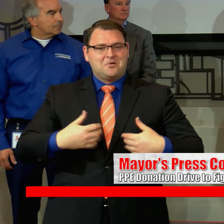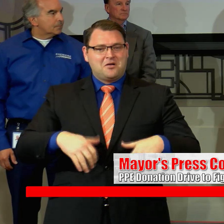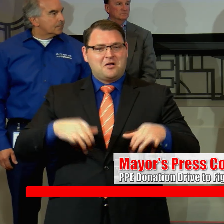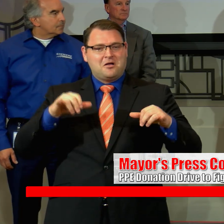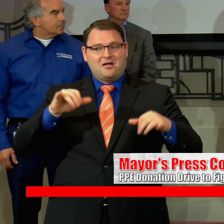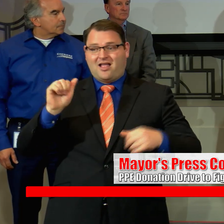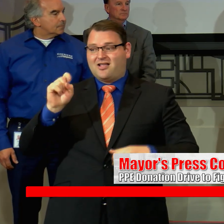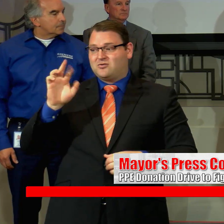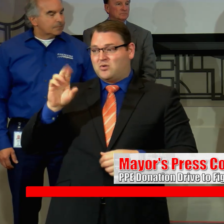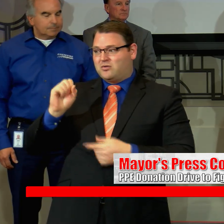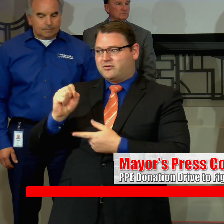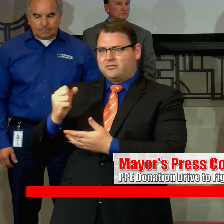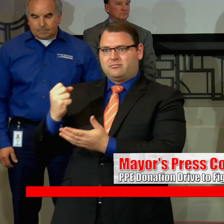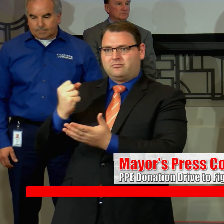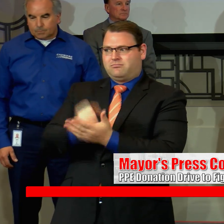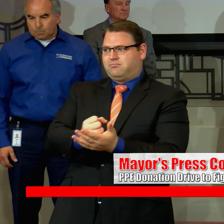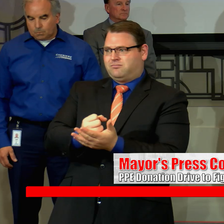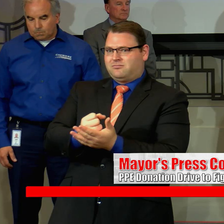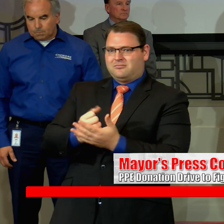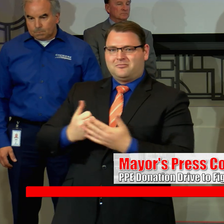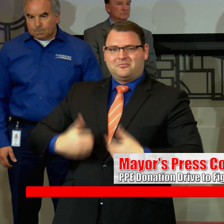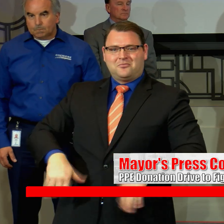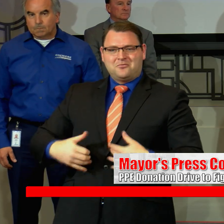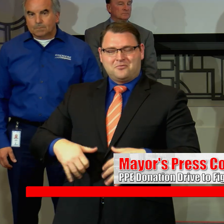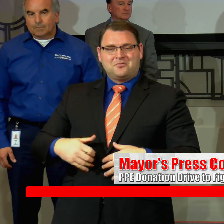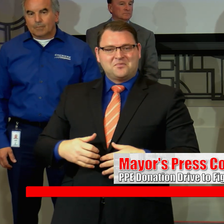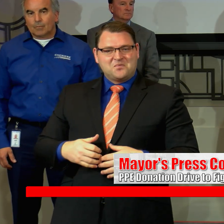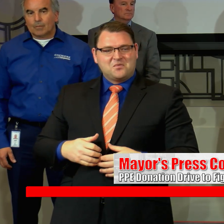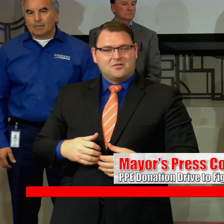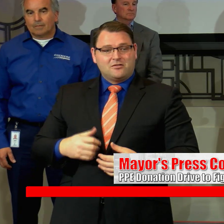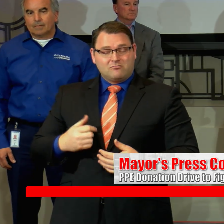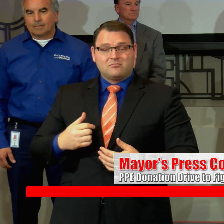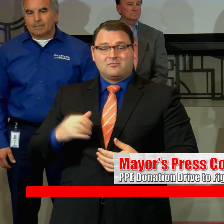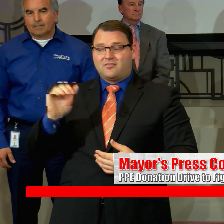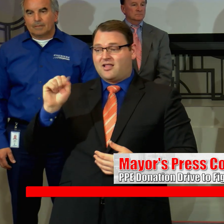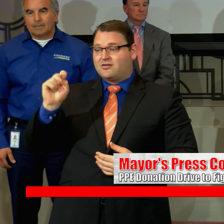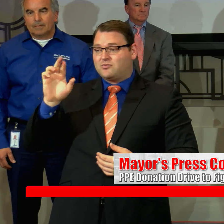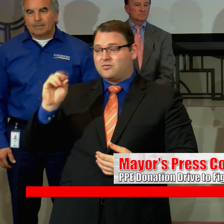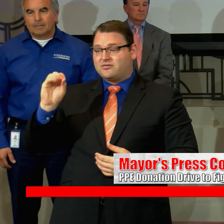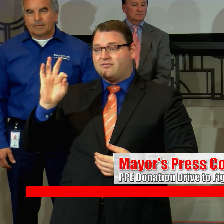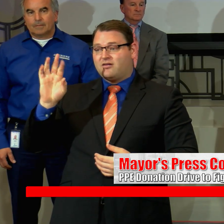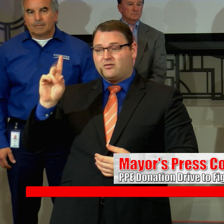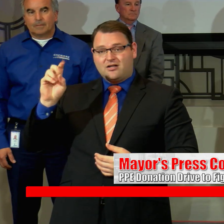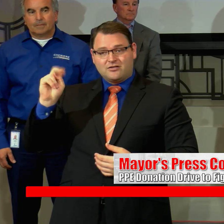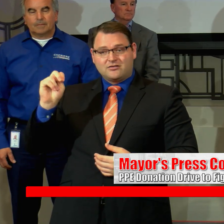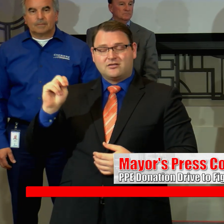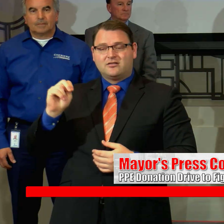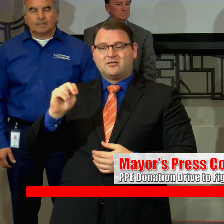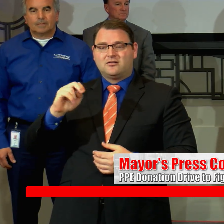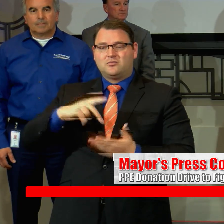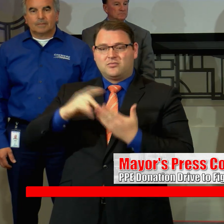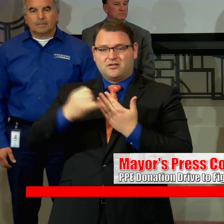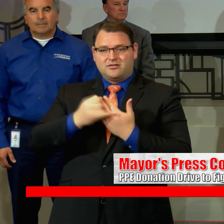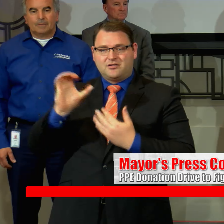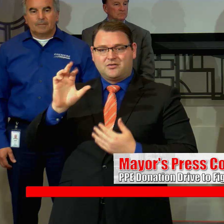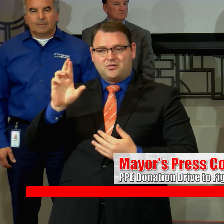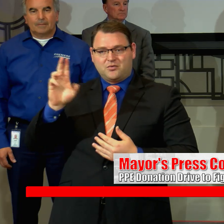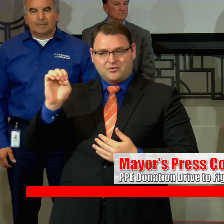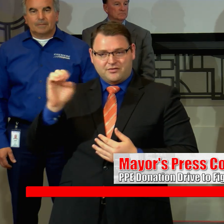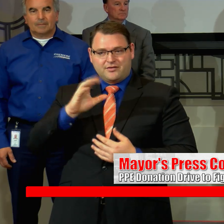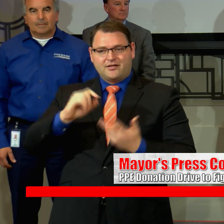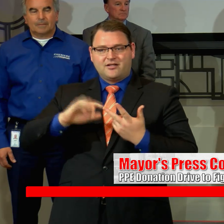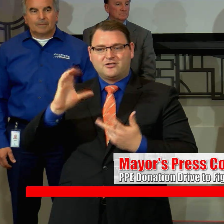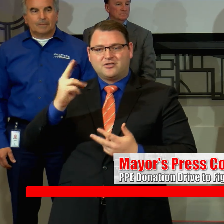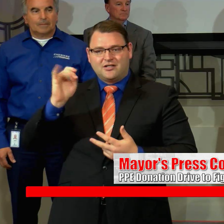way. And I'm pleased to say that the Astro Foundation, along with Project Cure and Cheniere Energy, are here to do